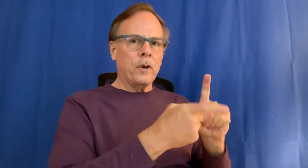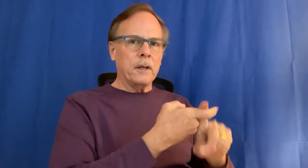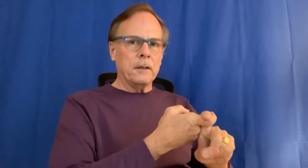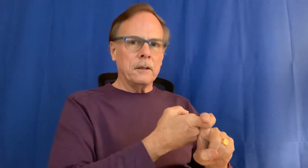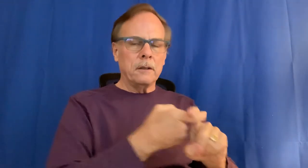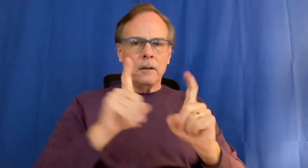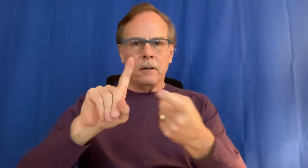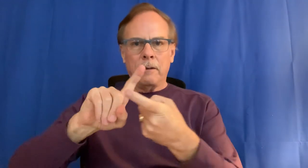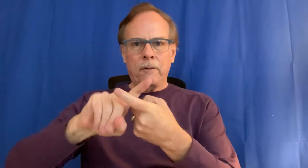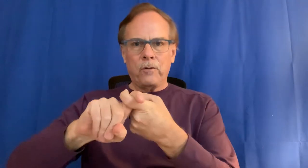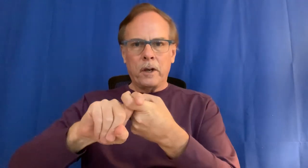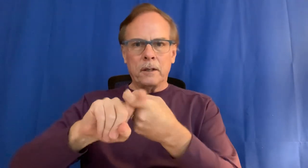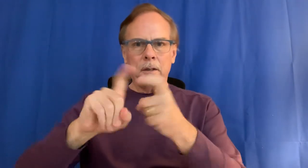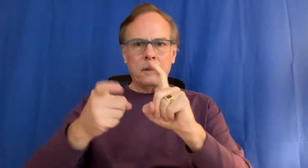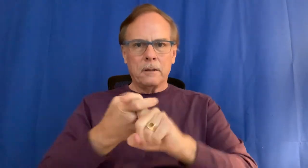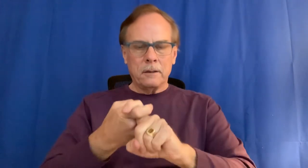friend, friend.